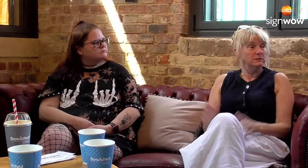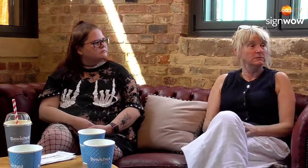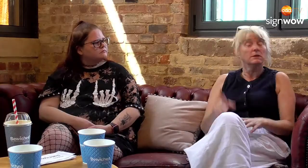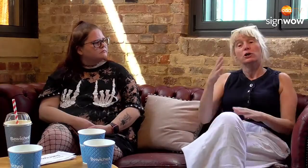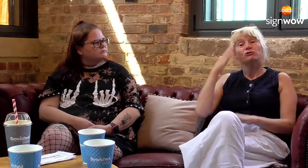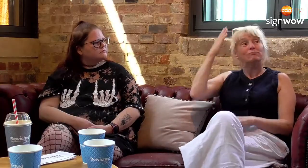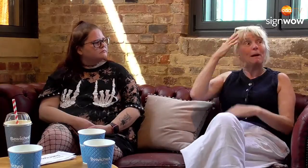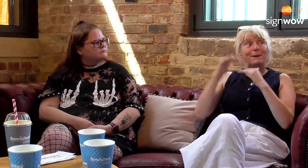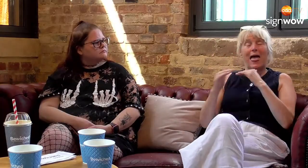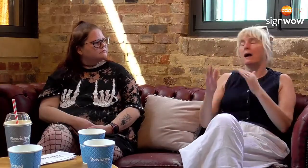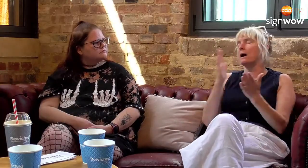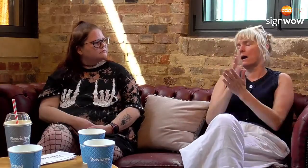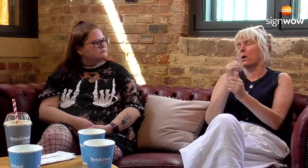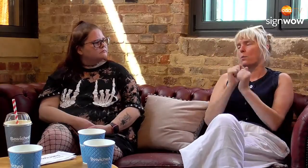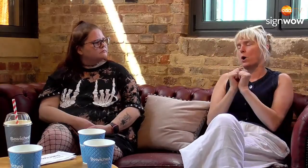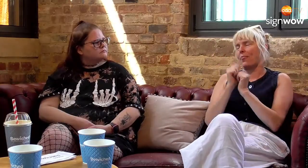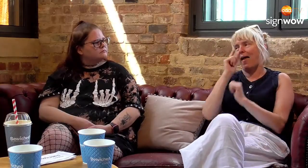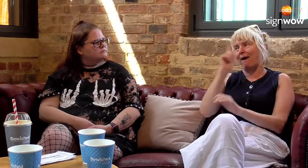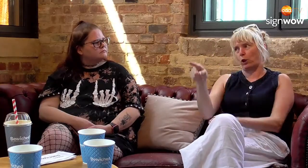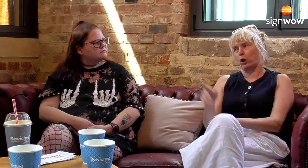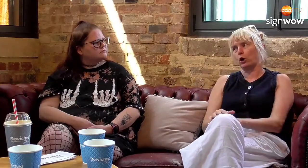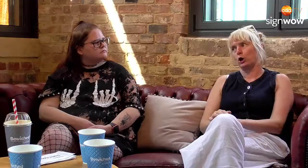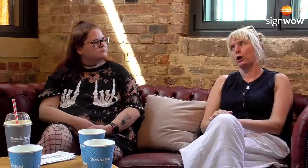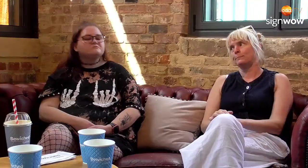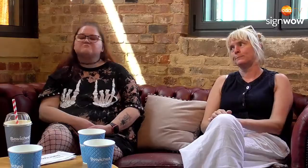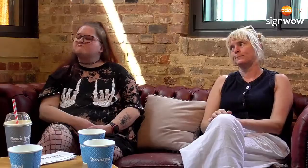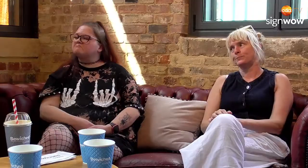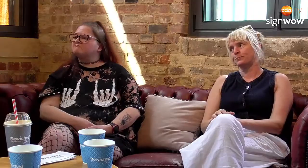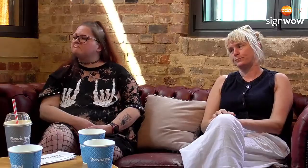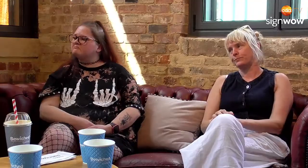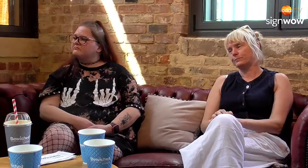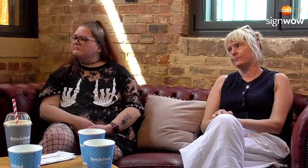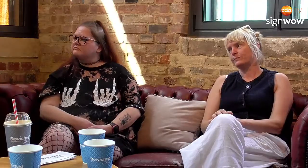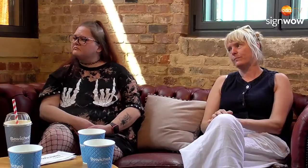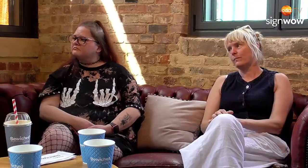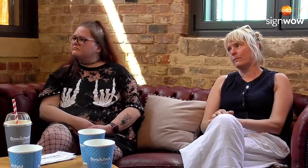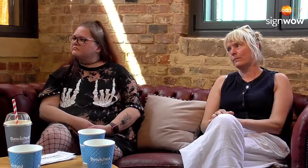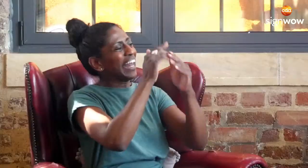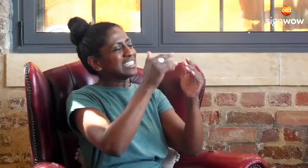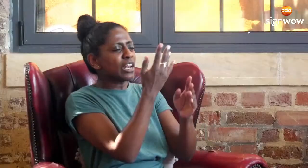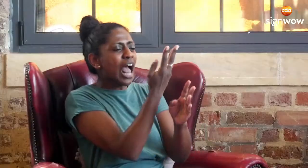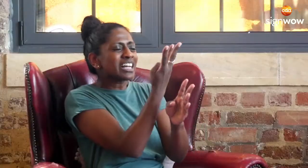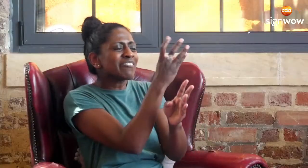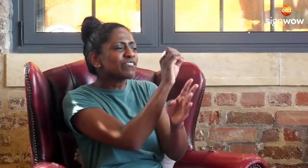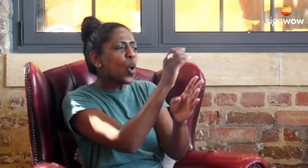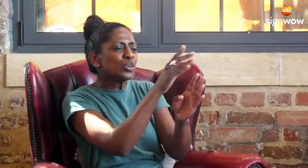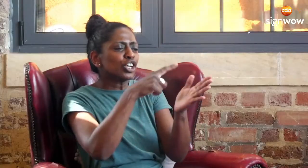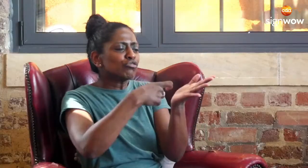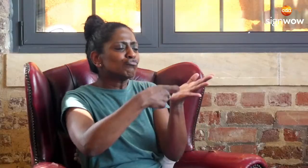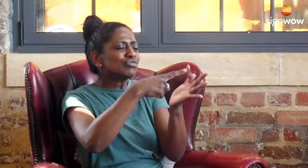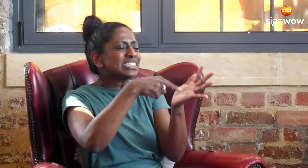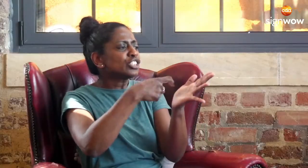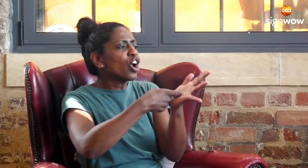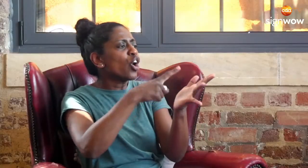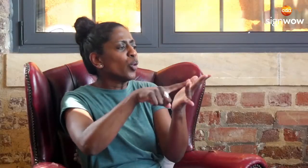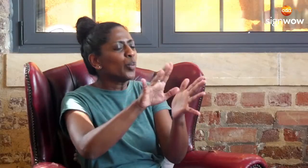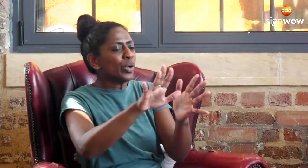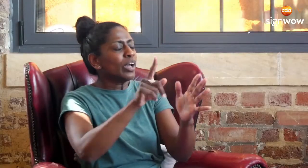Not a massive fan of modern buildings, to be honest, but Dreamland is absolutely worth going to look at. Yeah, you said was